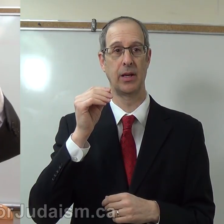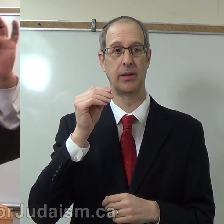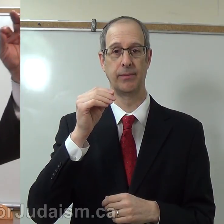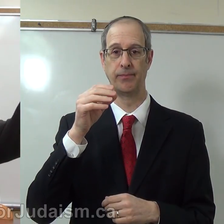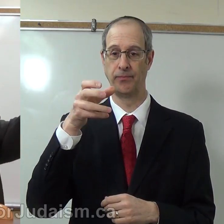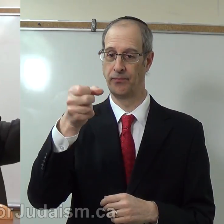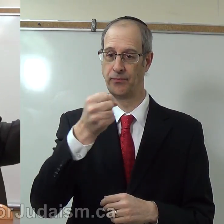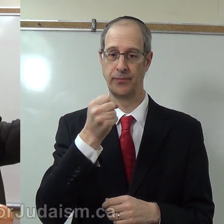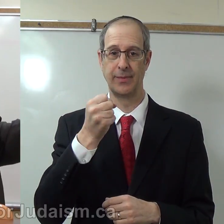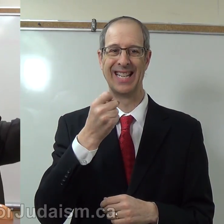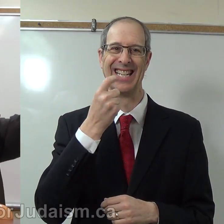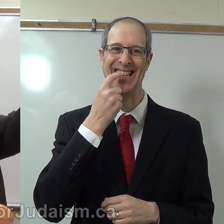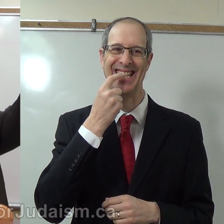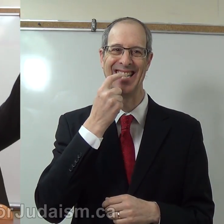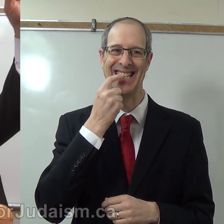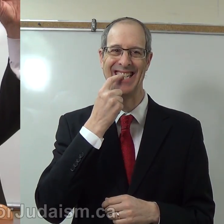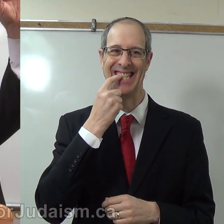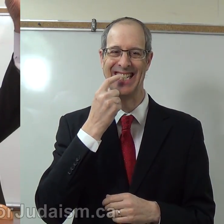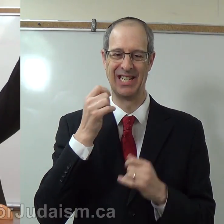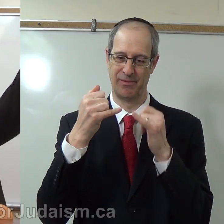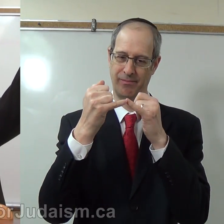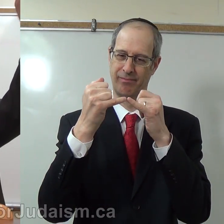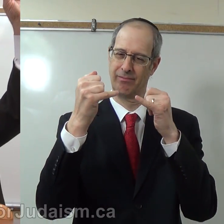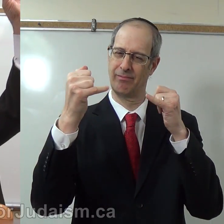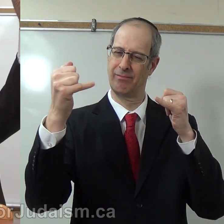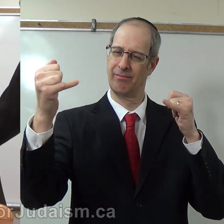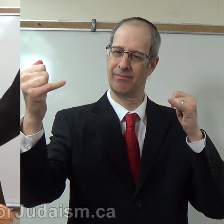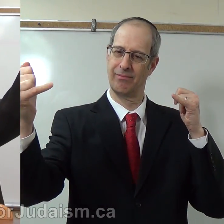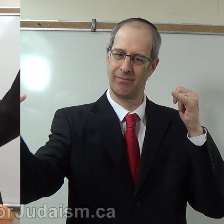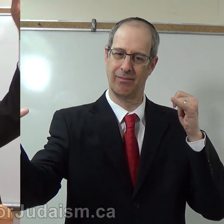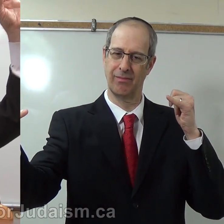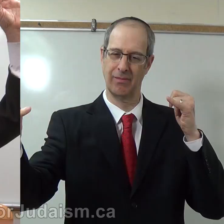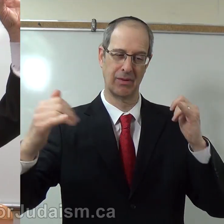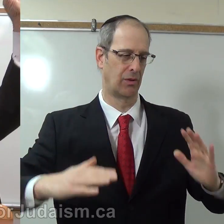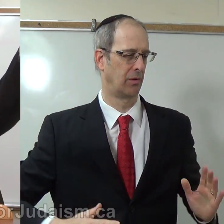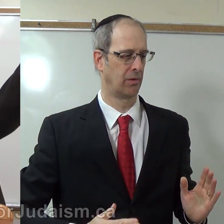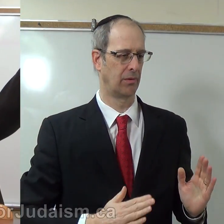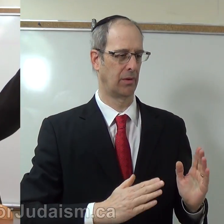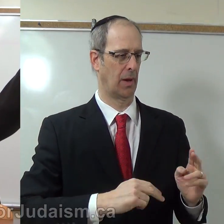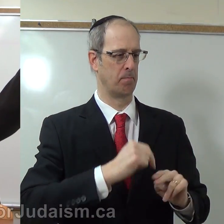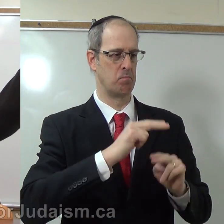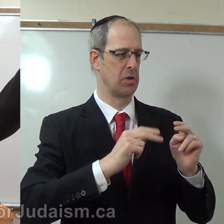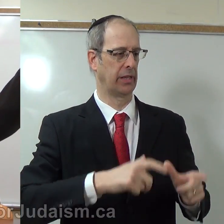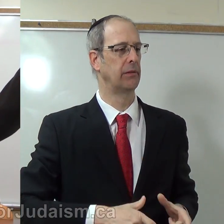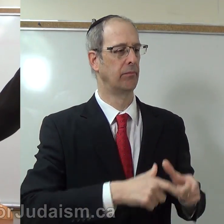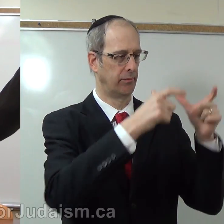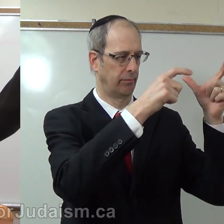steel wire between two tall buildings.